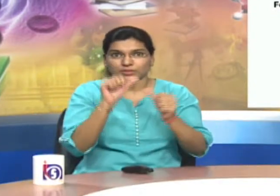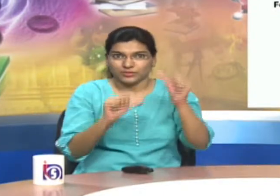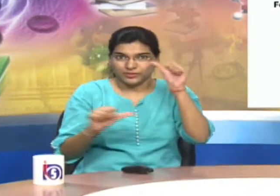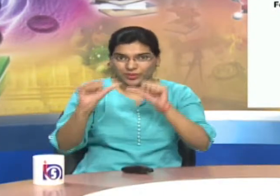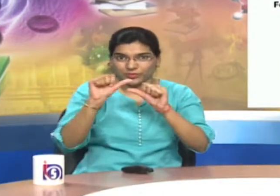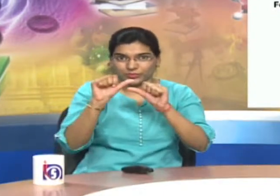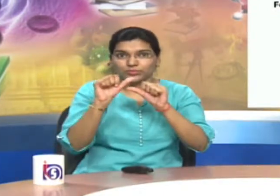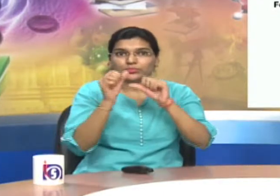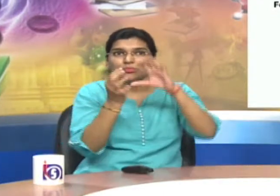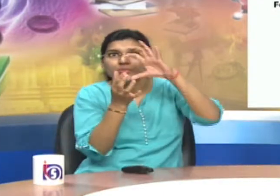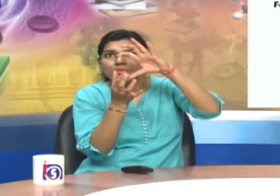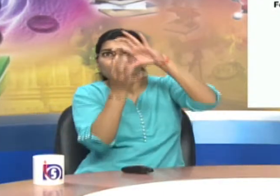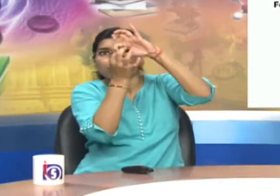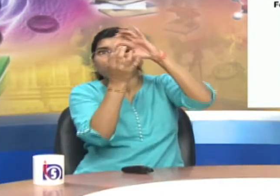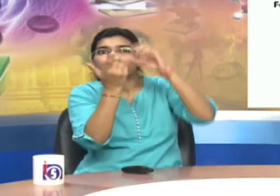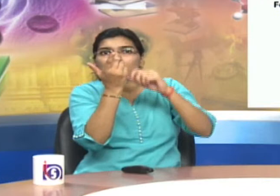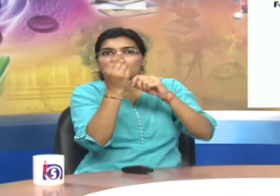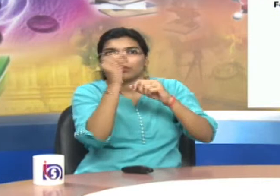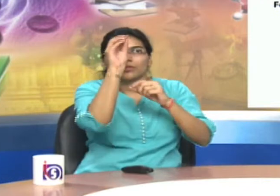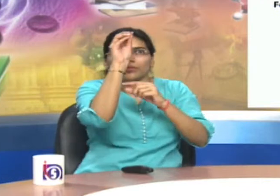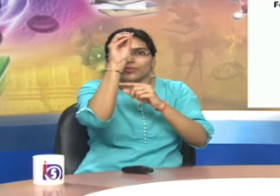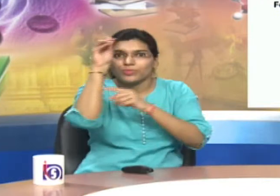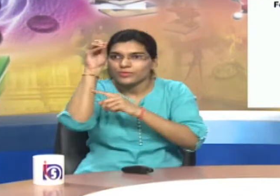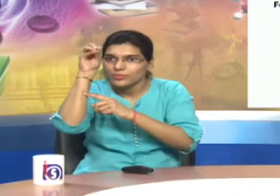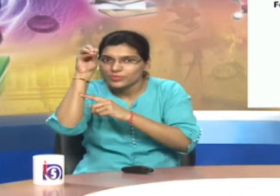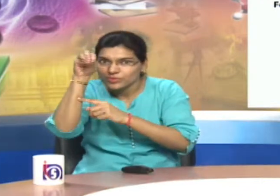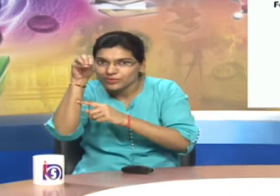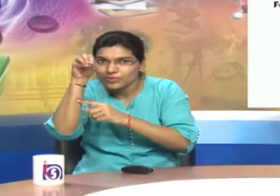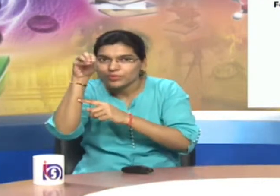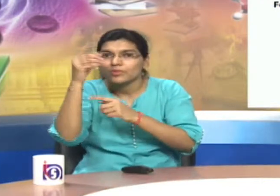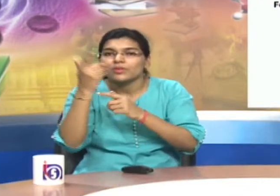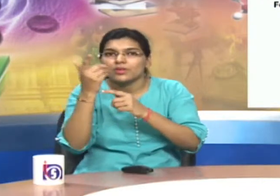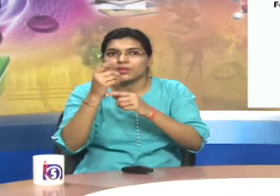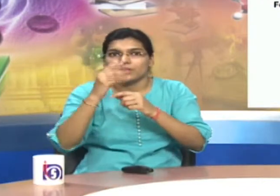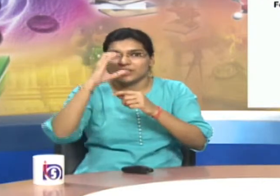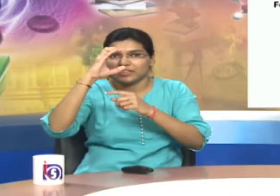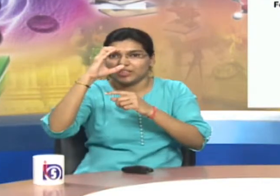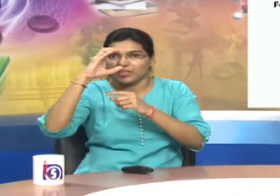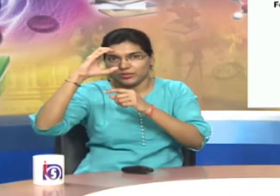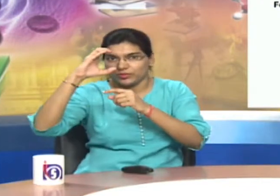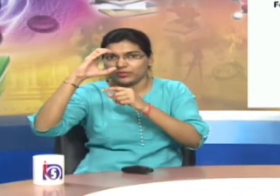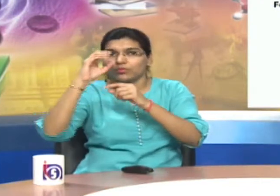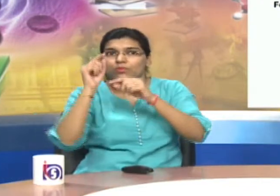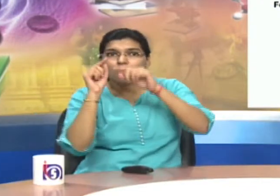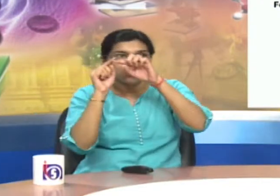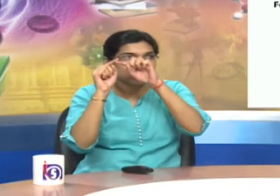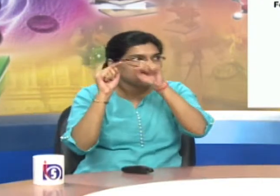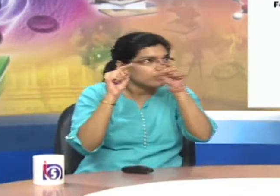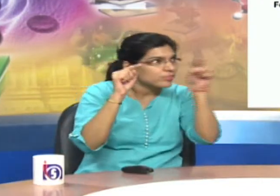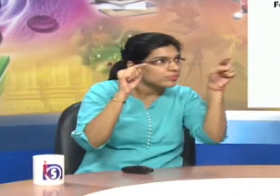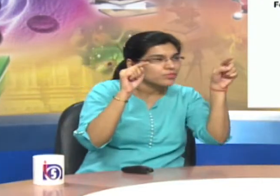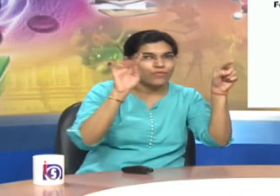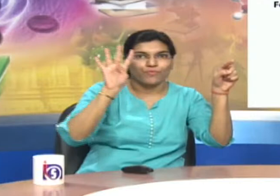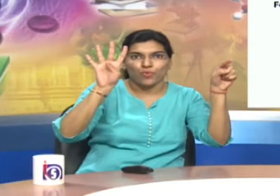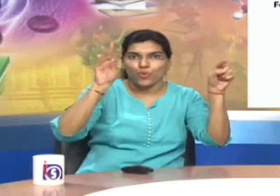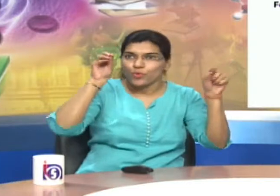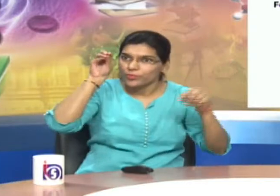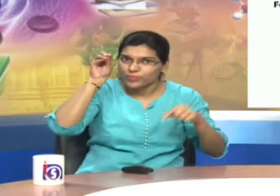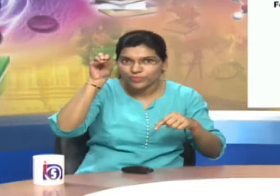that cell number is B4, and you have to add B4, and after that chemistry marks are under